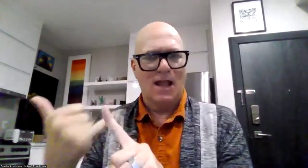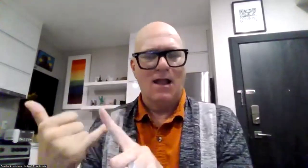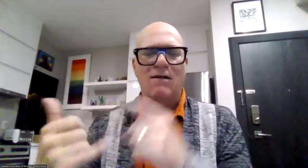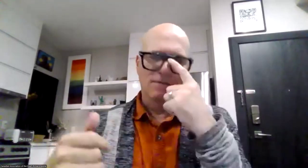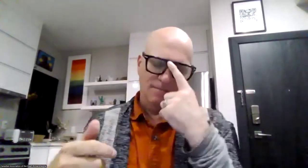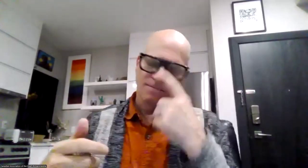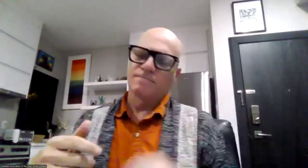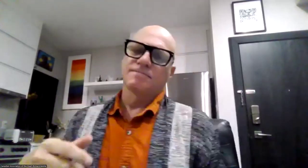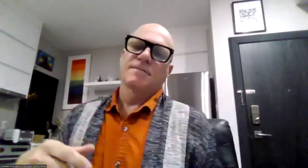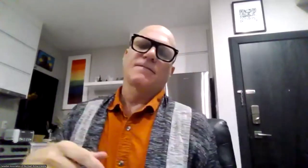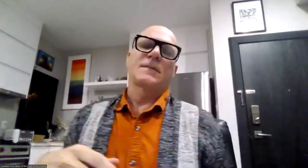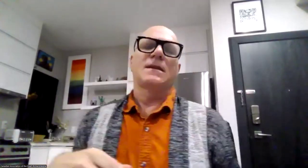past 2.5 years now.